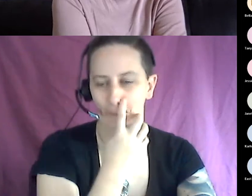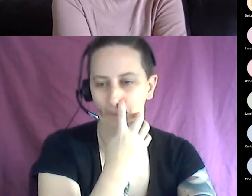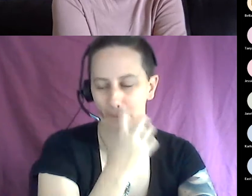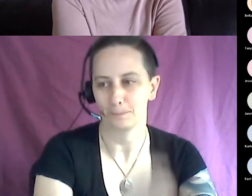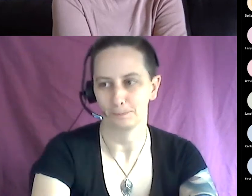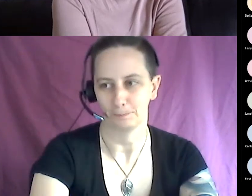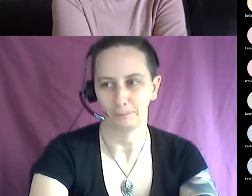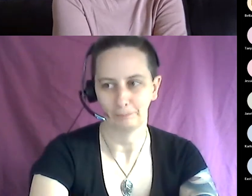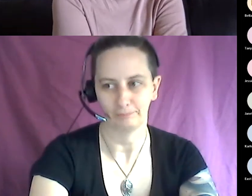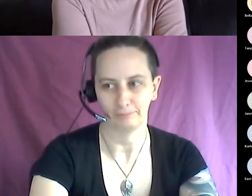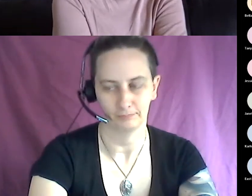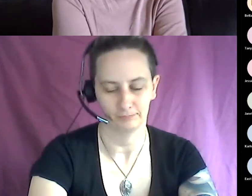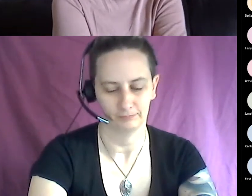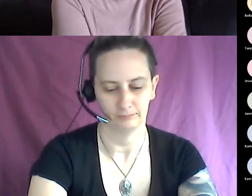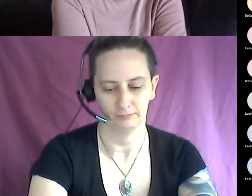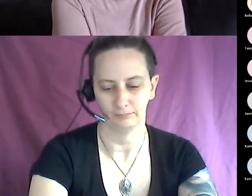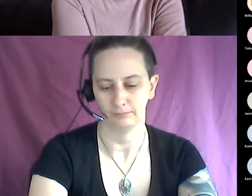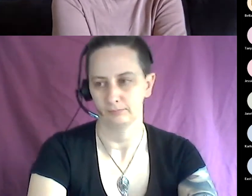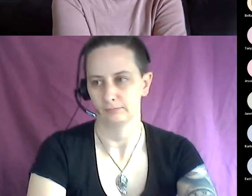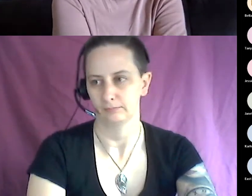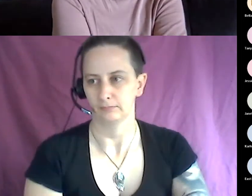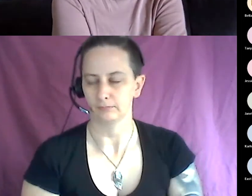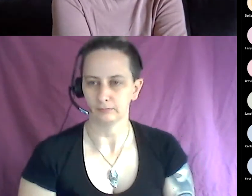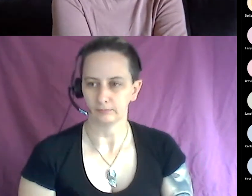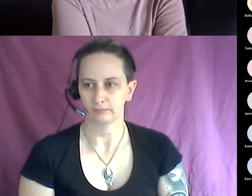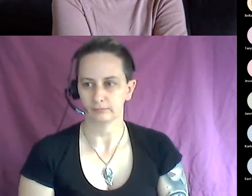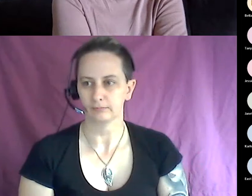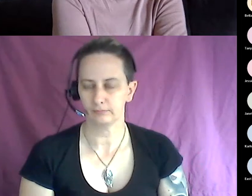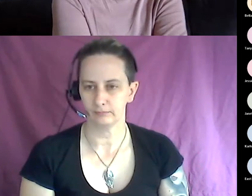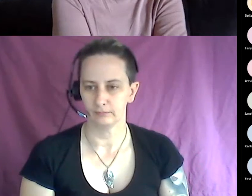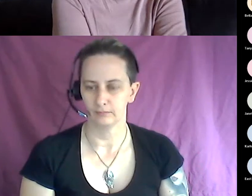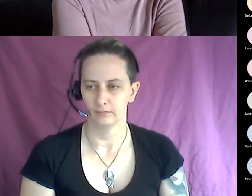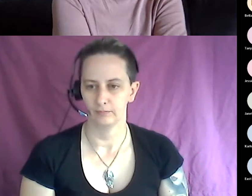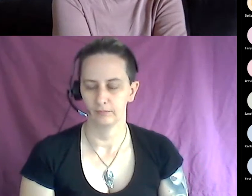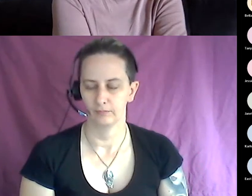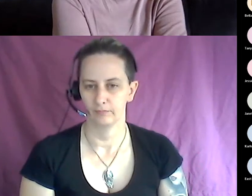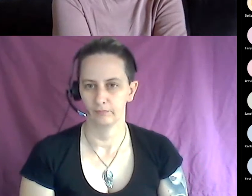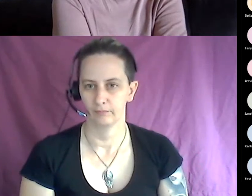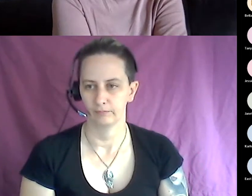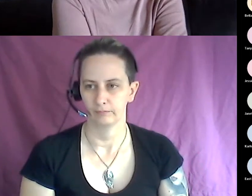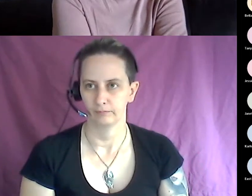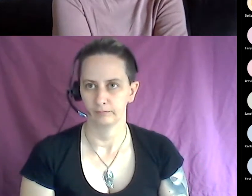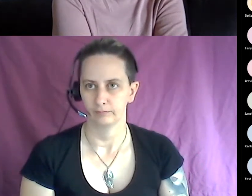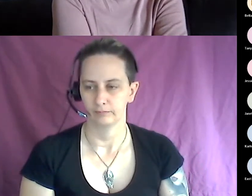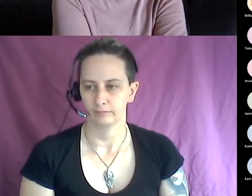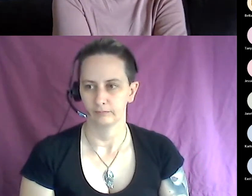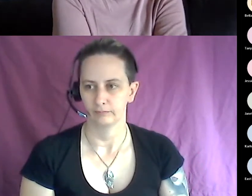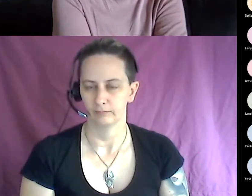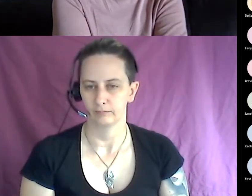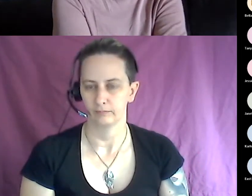felt that it fitted the context. Struggling with cave, so I'm just using gesture instead. However, I